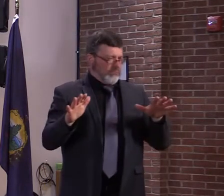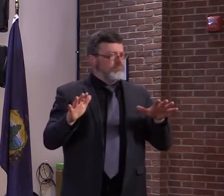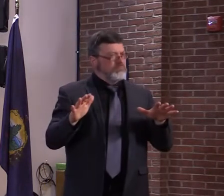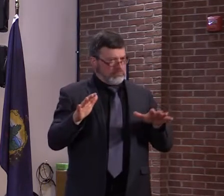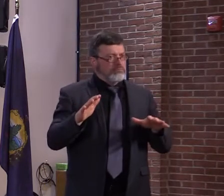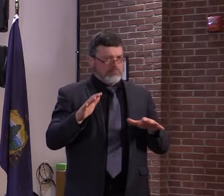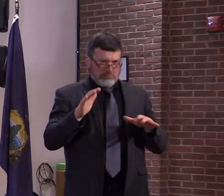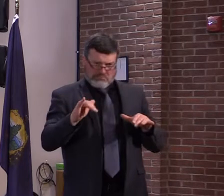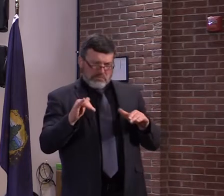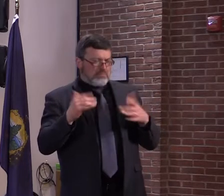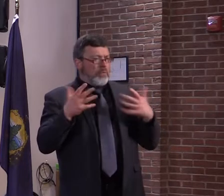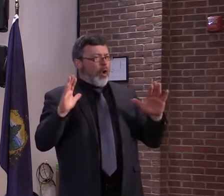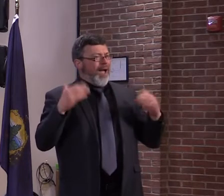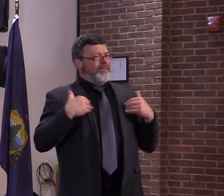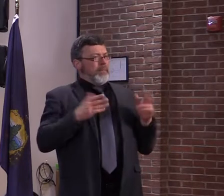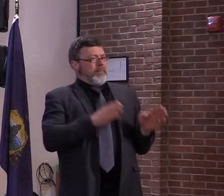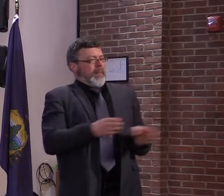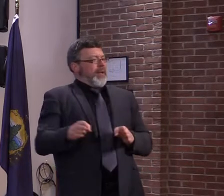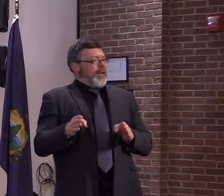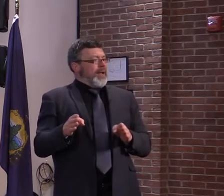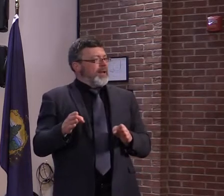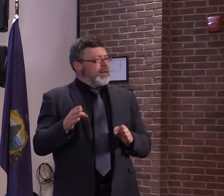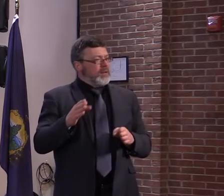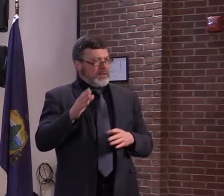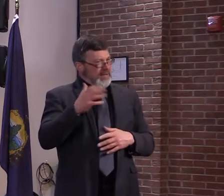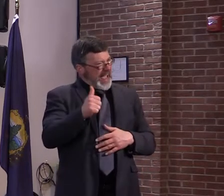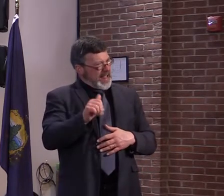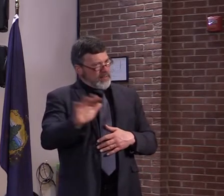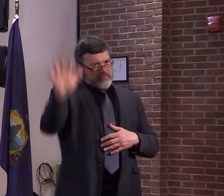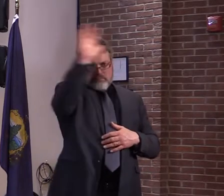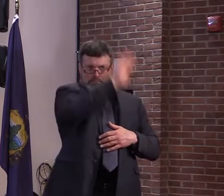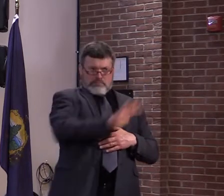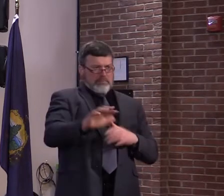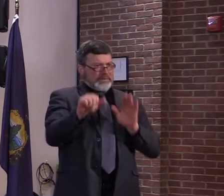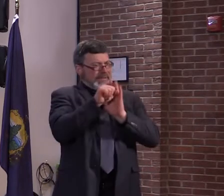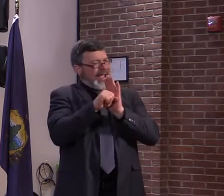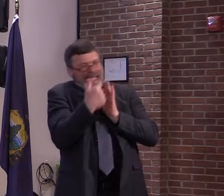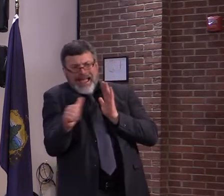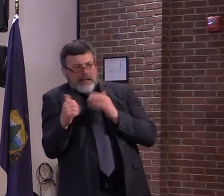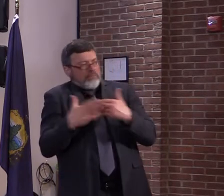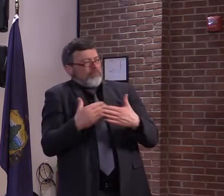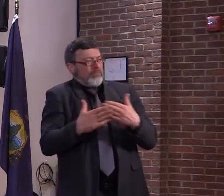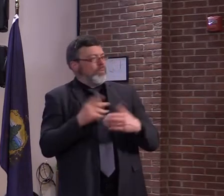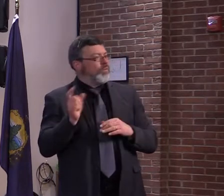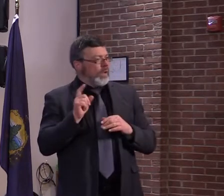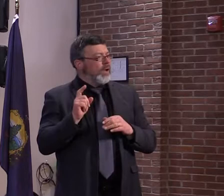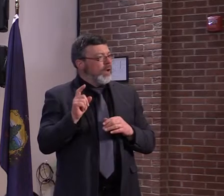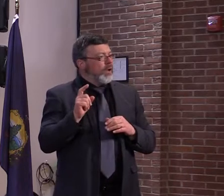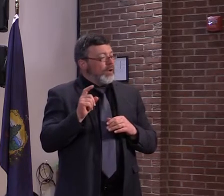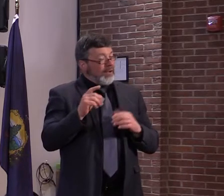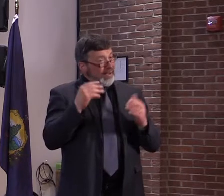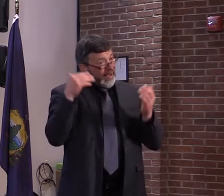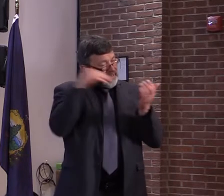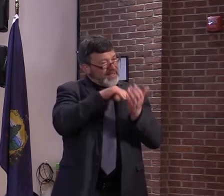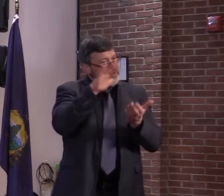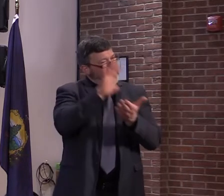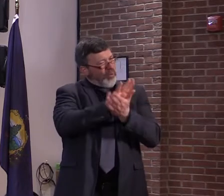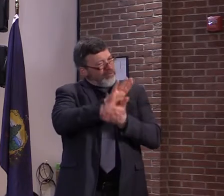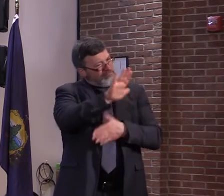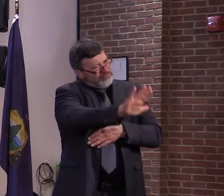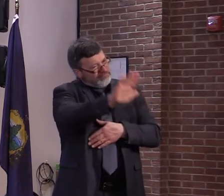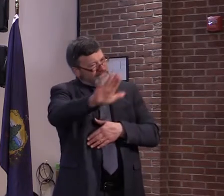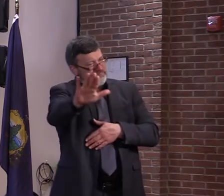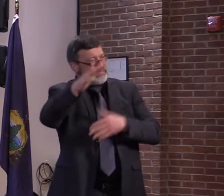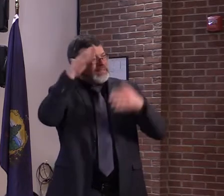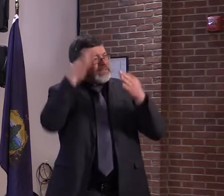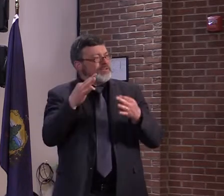That would be in any setting, and that's where we tell people to use their judgment. If they feel comfortable going into a